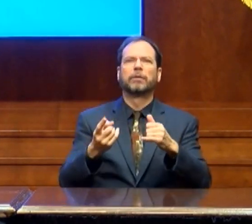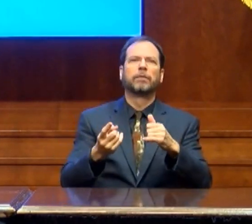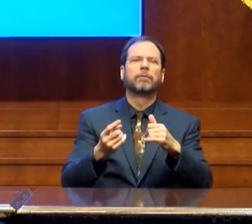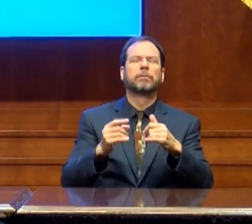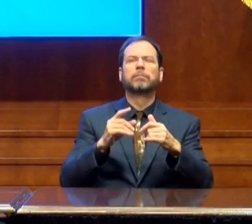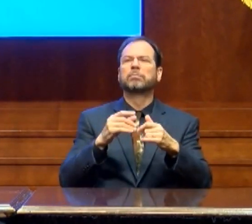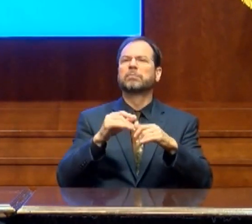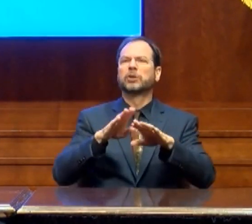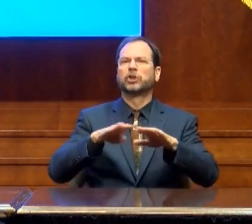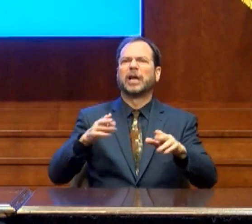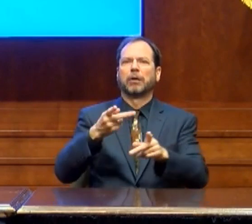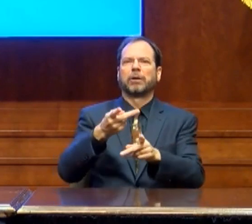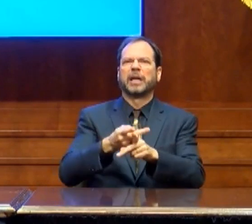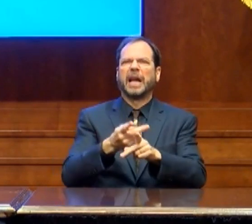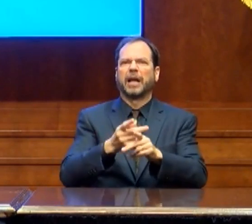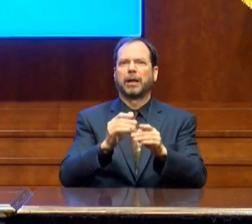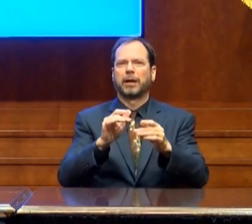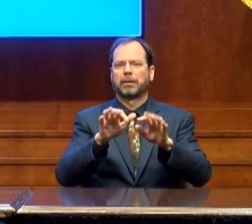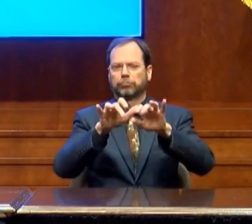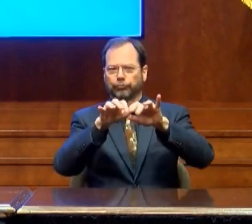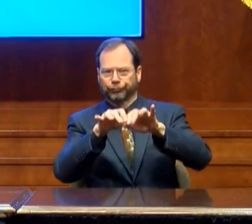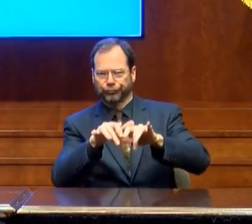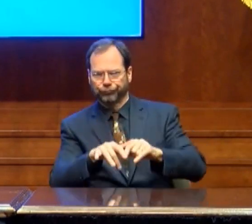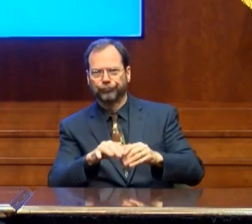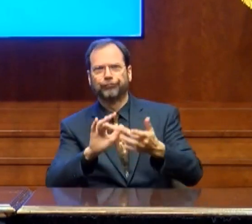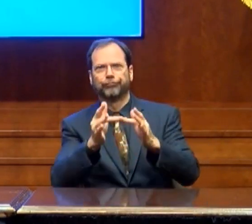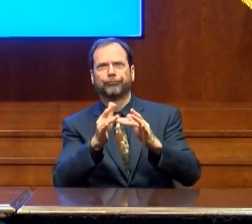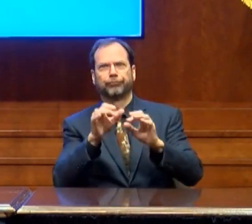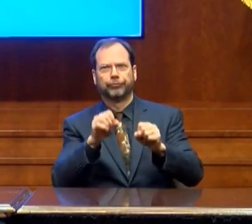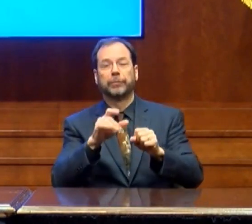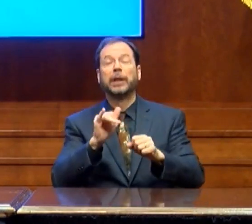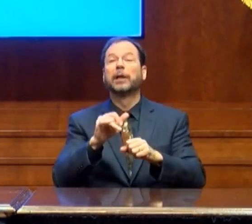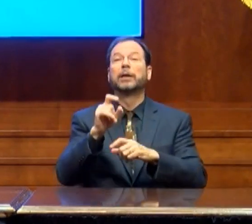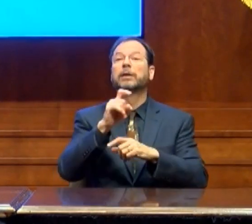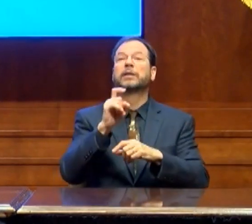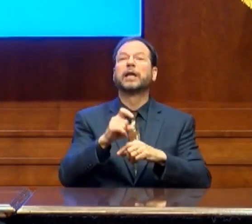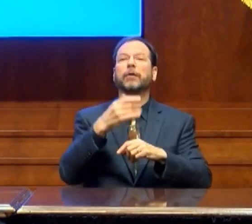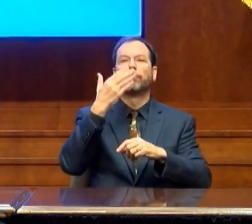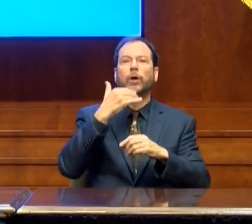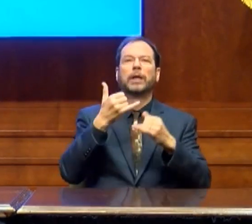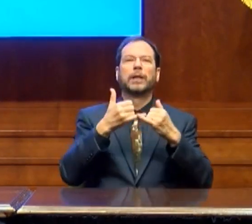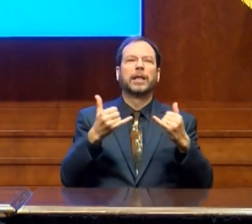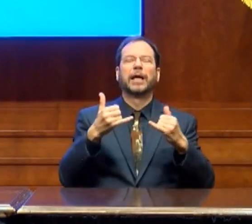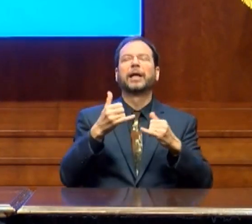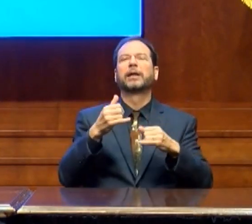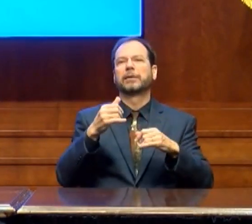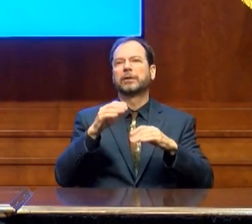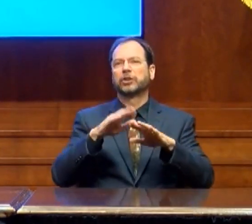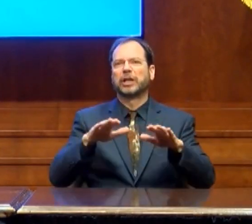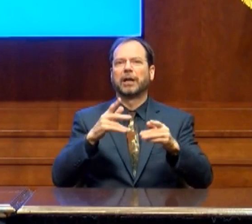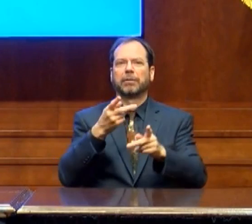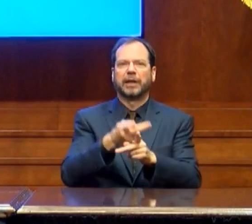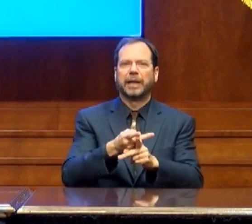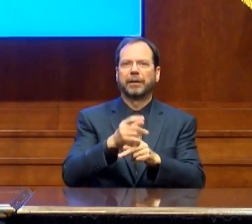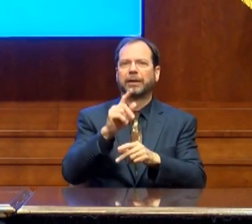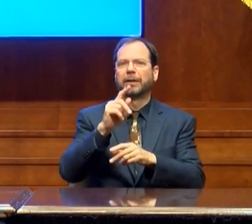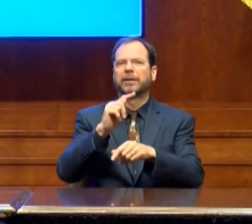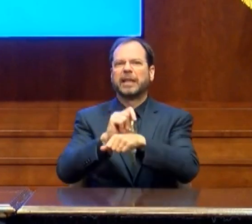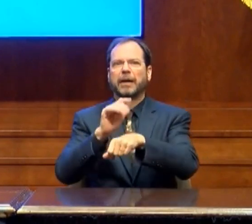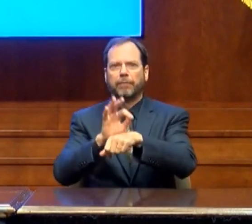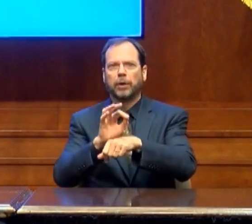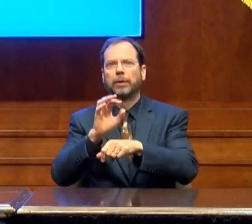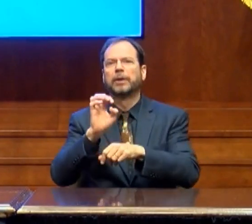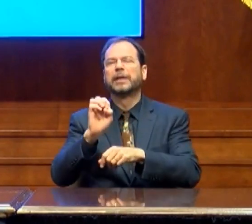frontline child care portal. This is a project of the Texas Frontline Child Care Task Force led